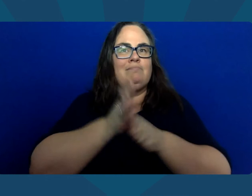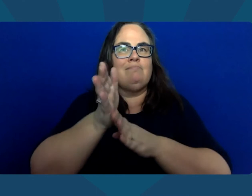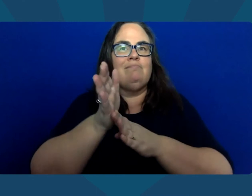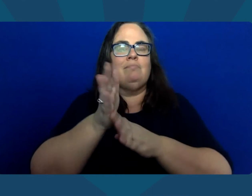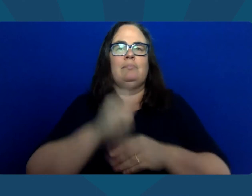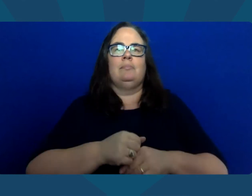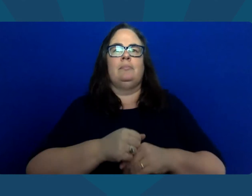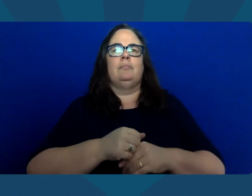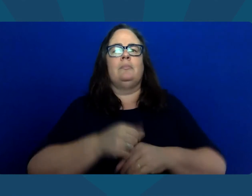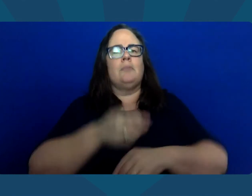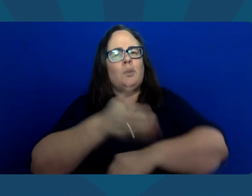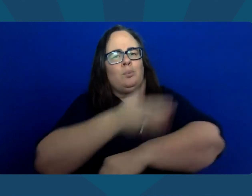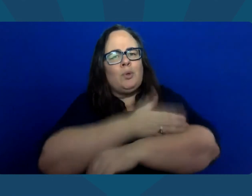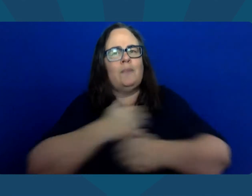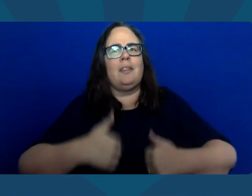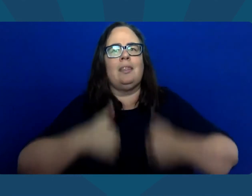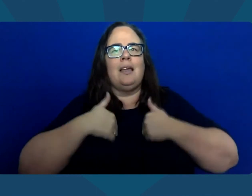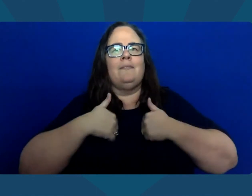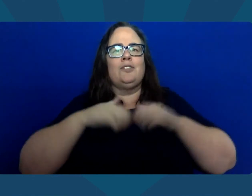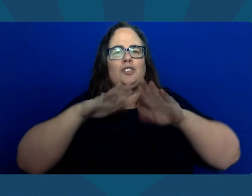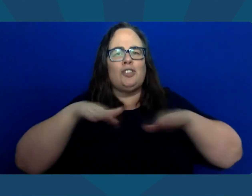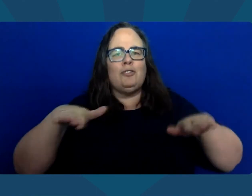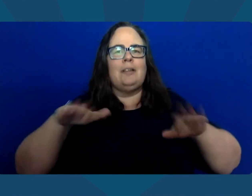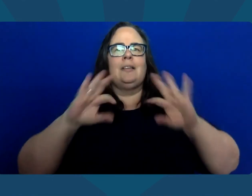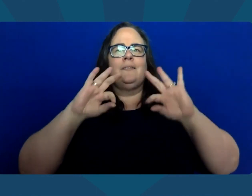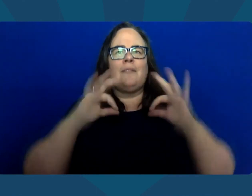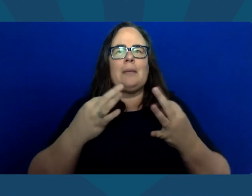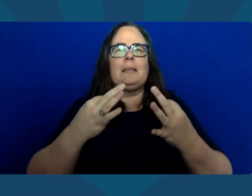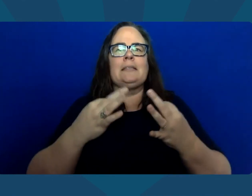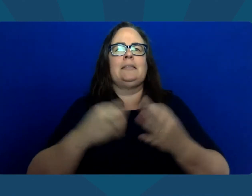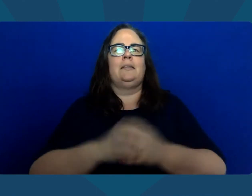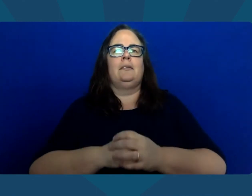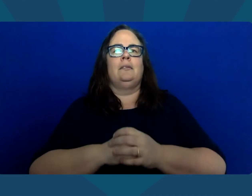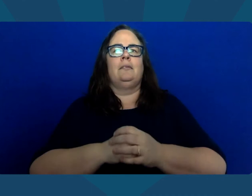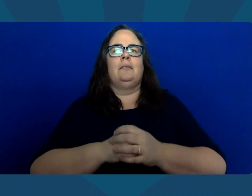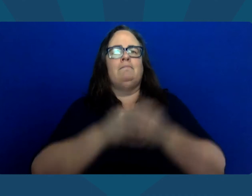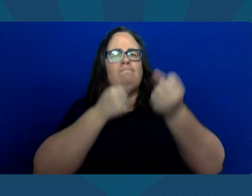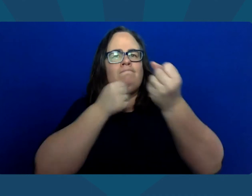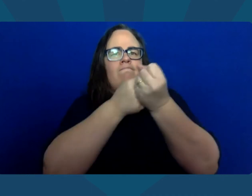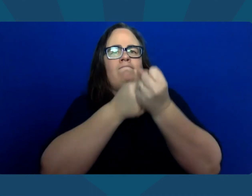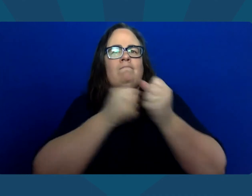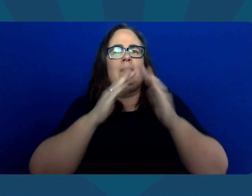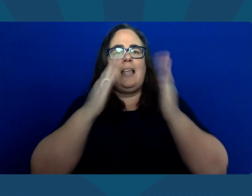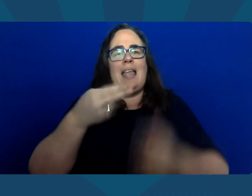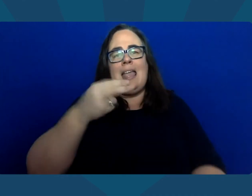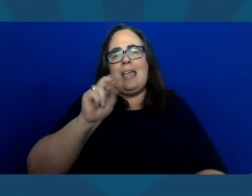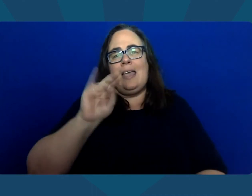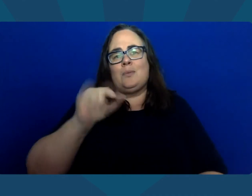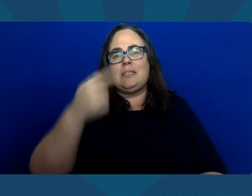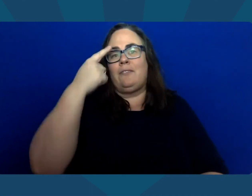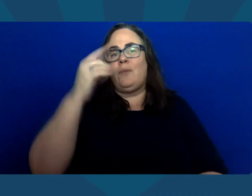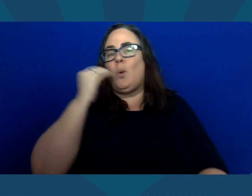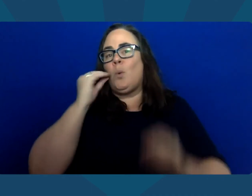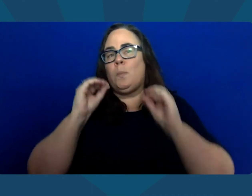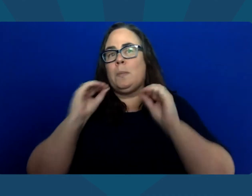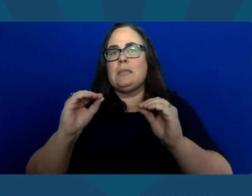careers, improving the lives of children and families, working in support of housing